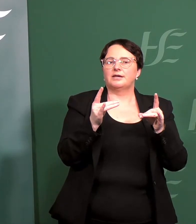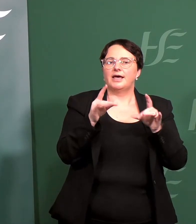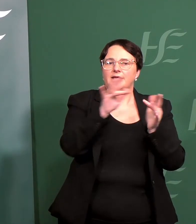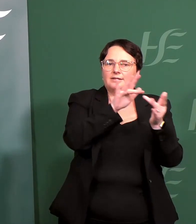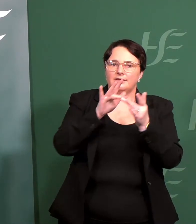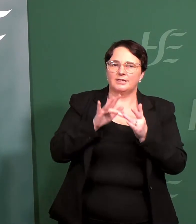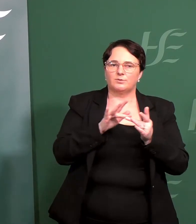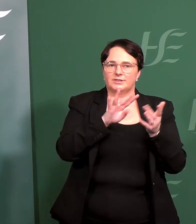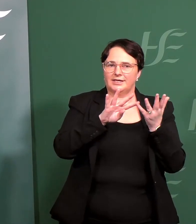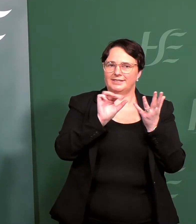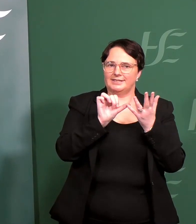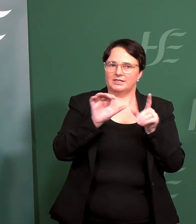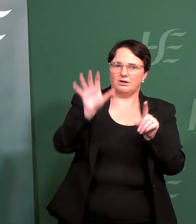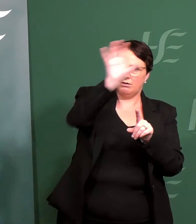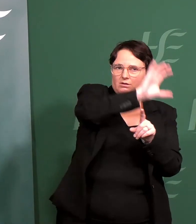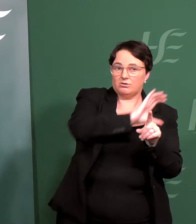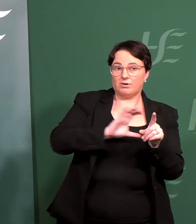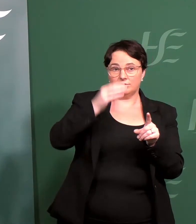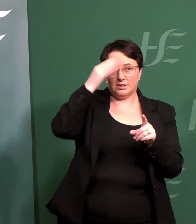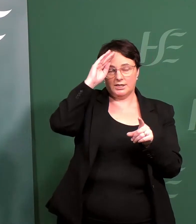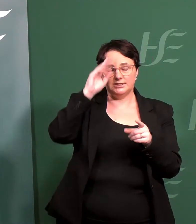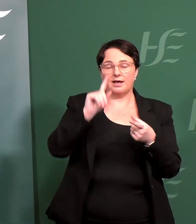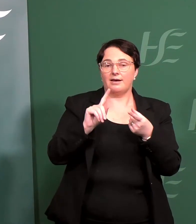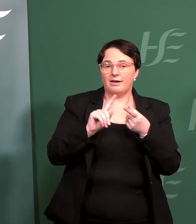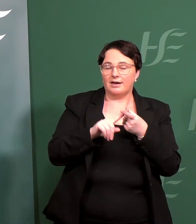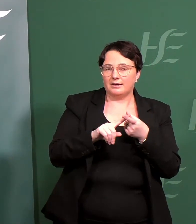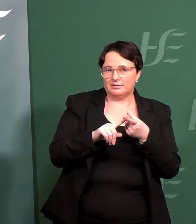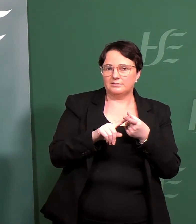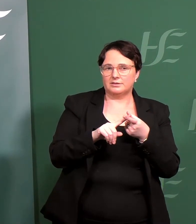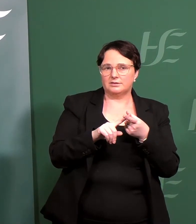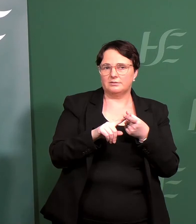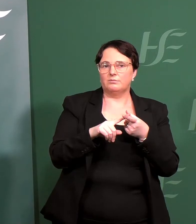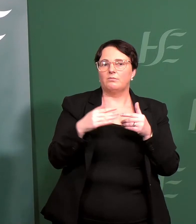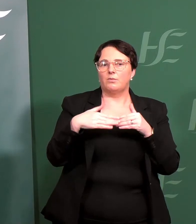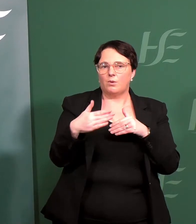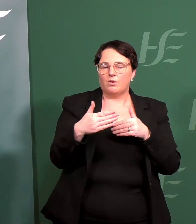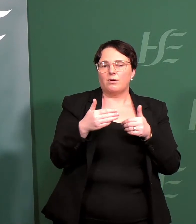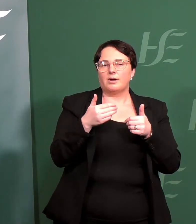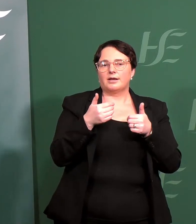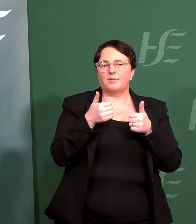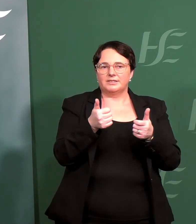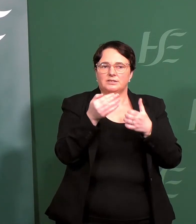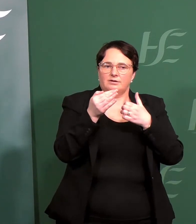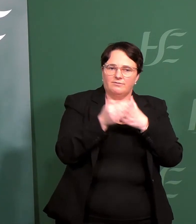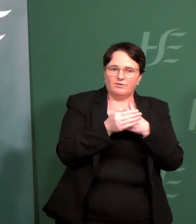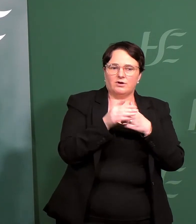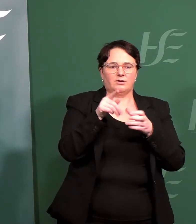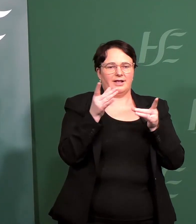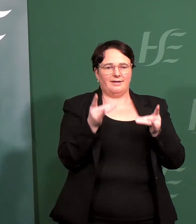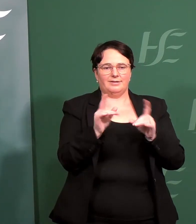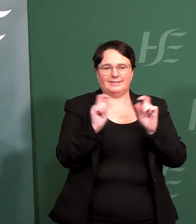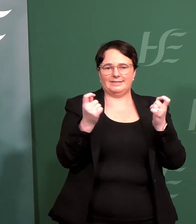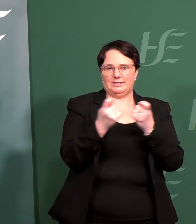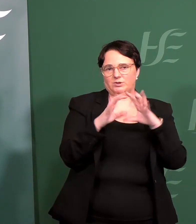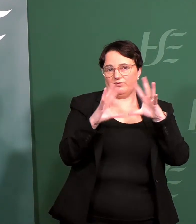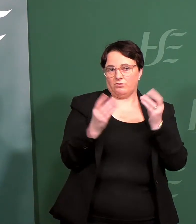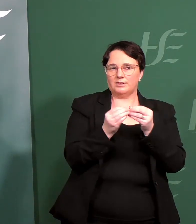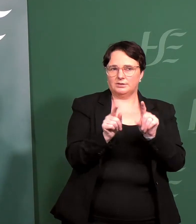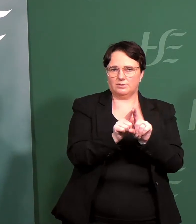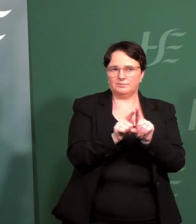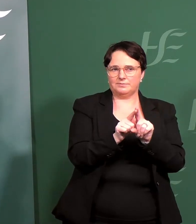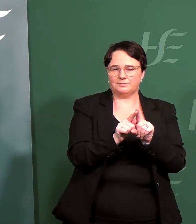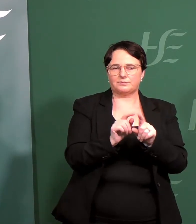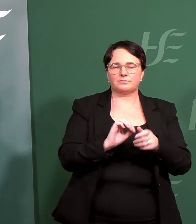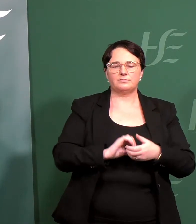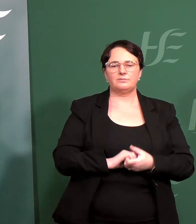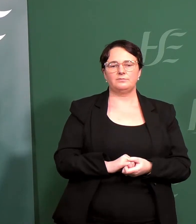networks committed all across the country, and further enhanced capacity and community teams overall. I think the point I